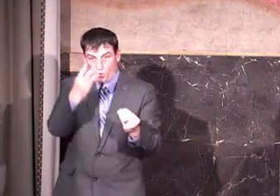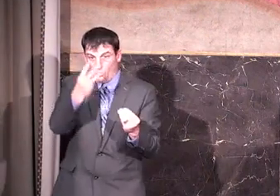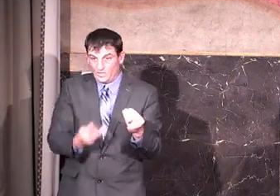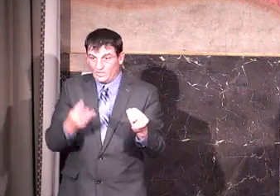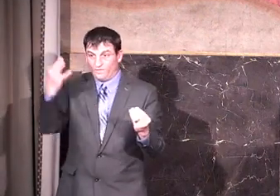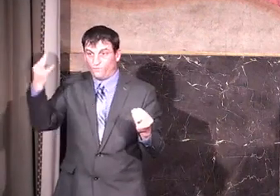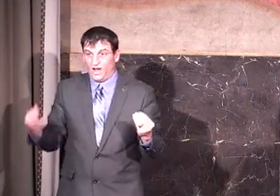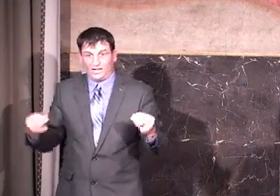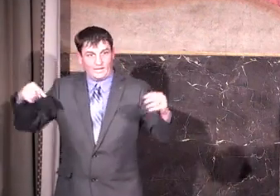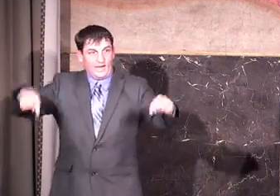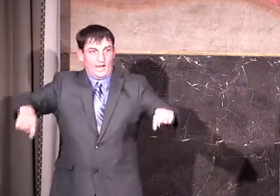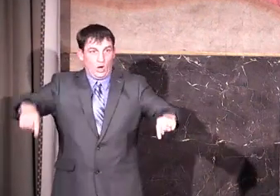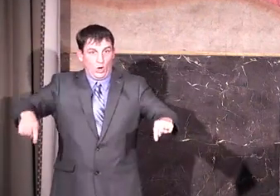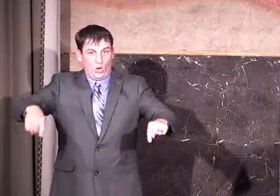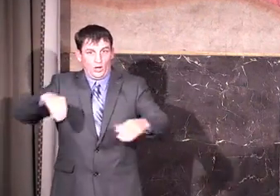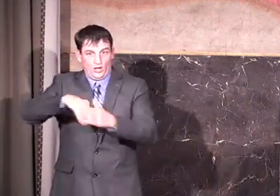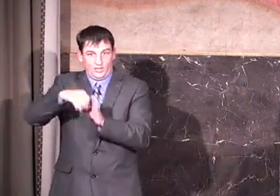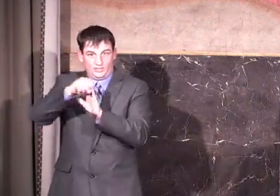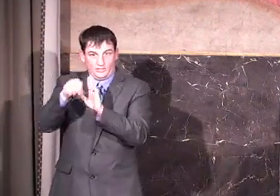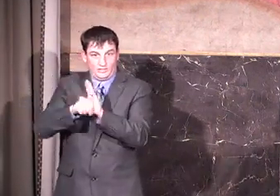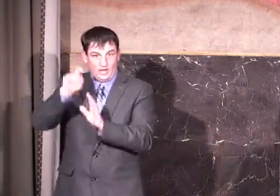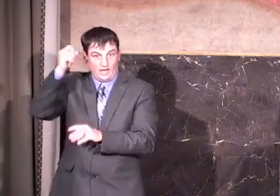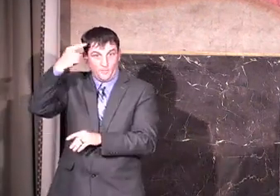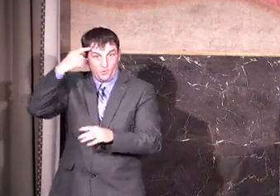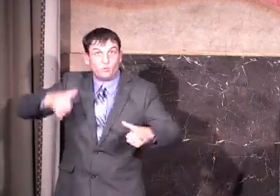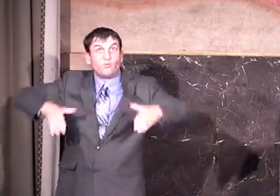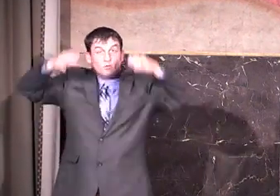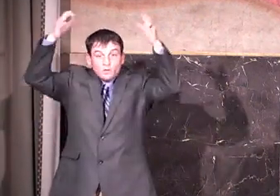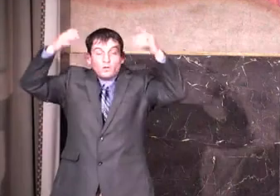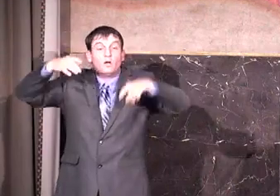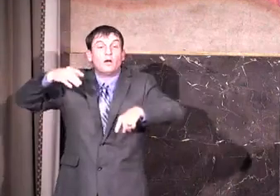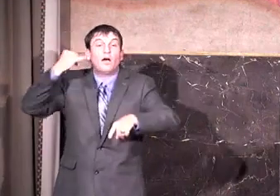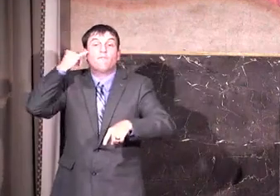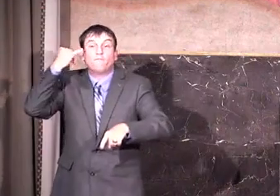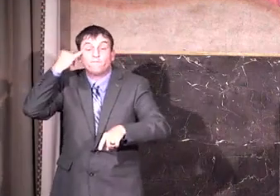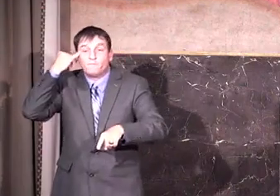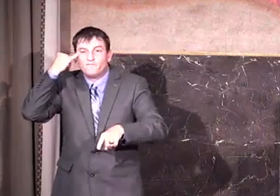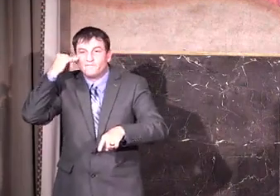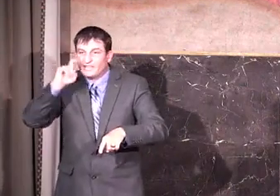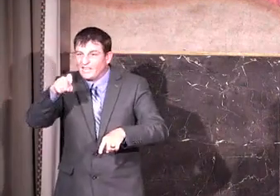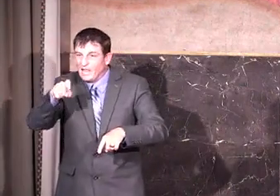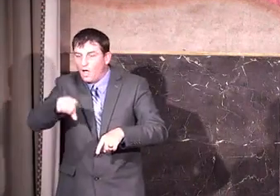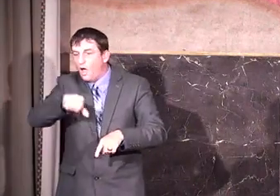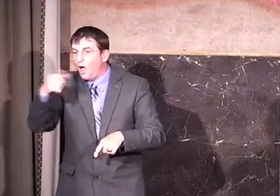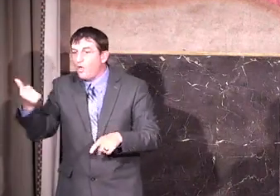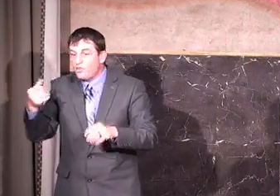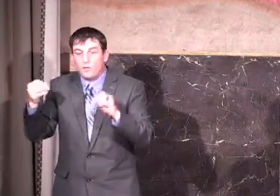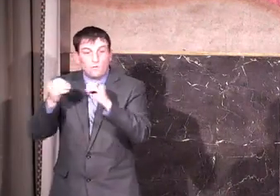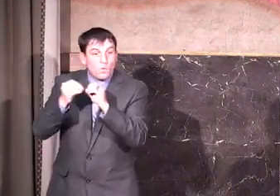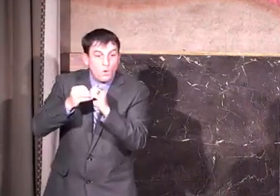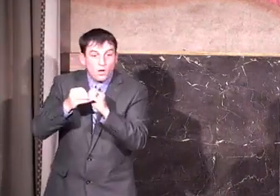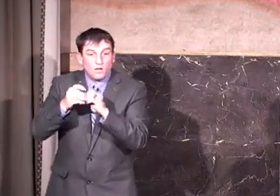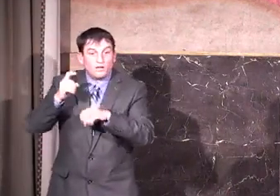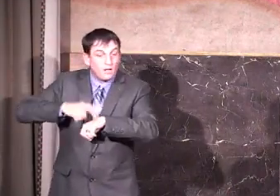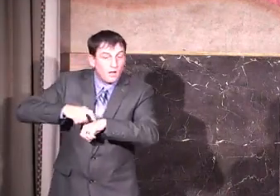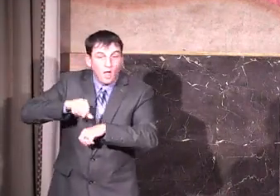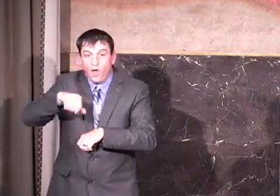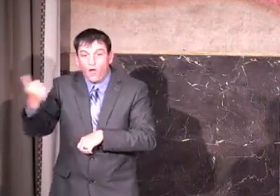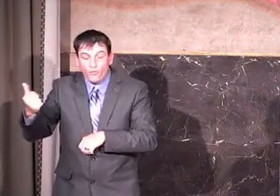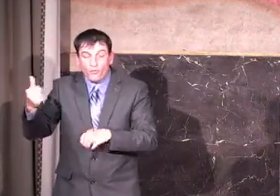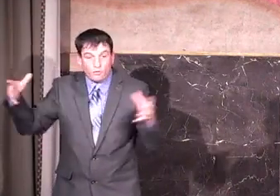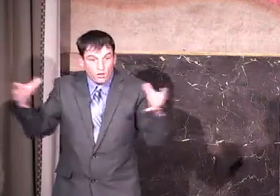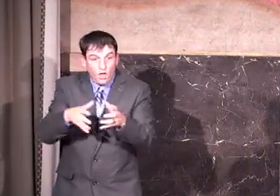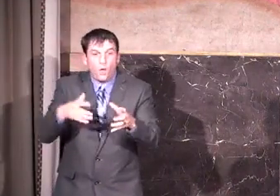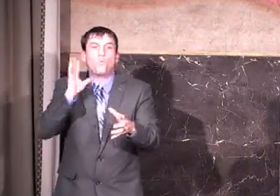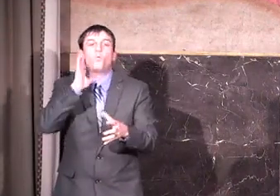the press room at the Capitol. If we need to get together at any other time or on other days, we'll certainly let